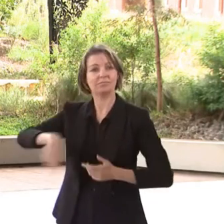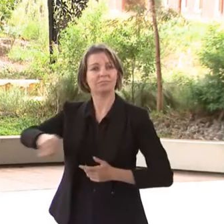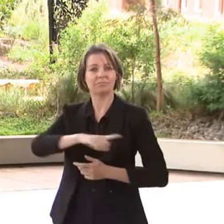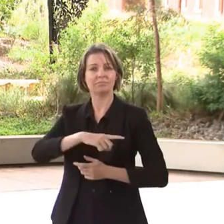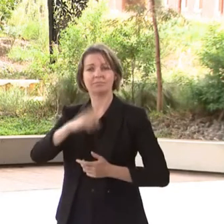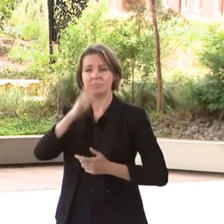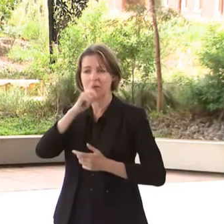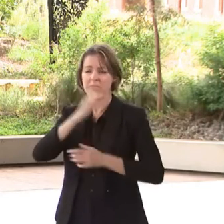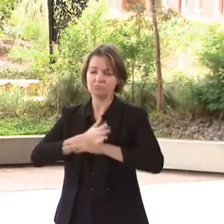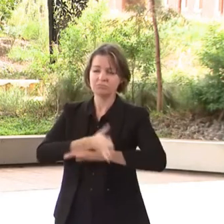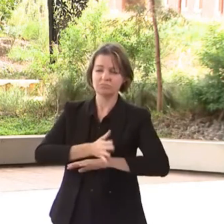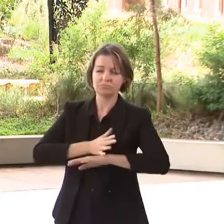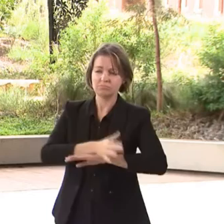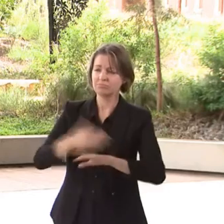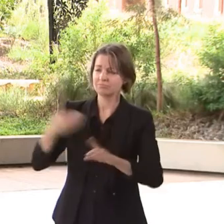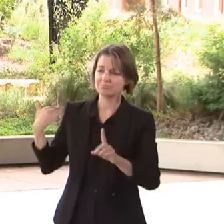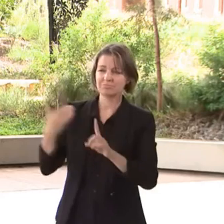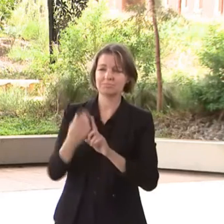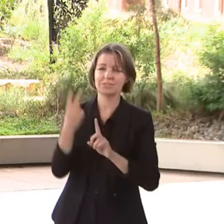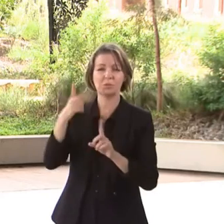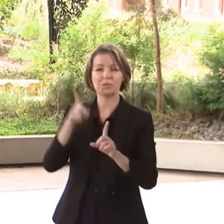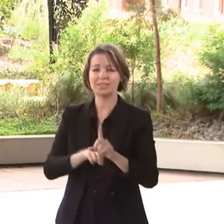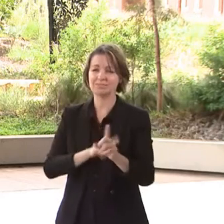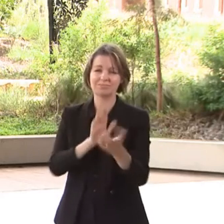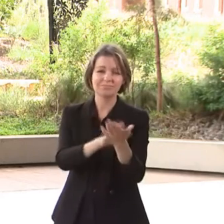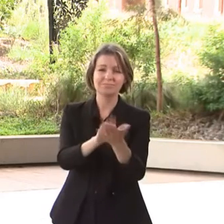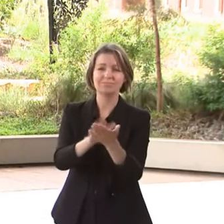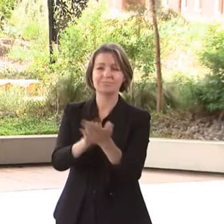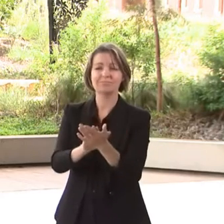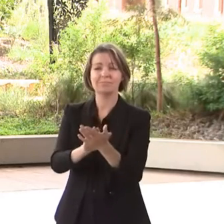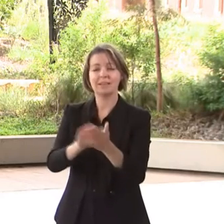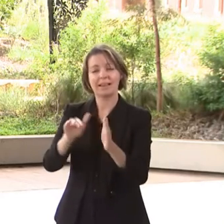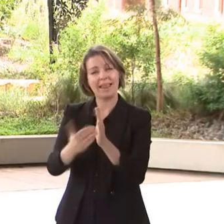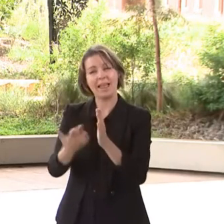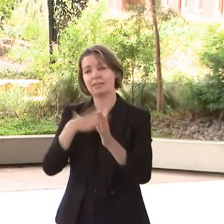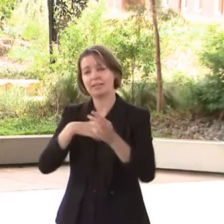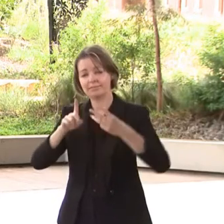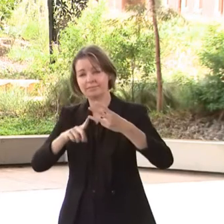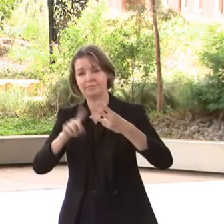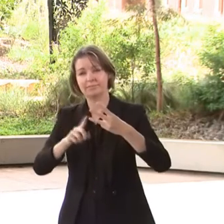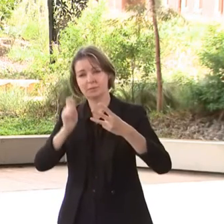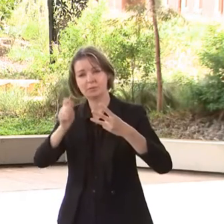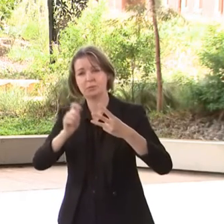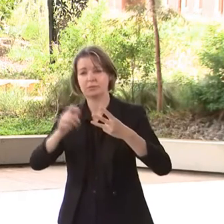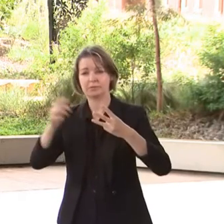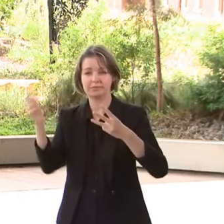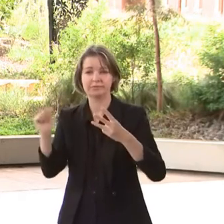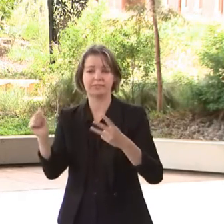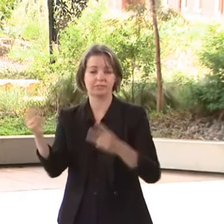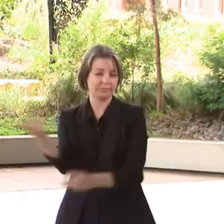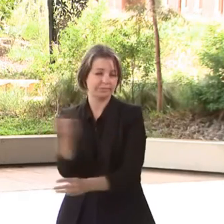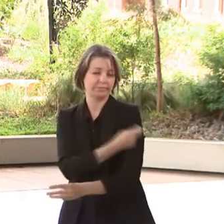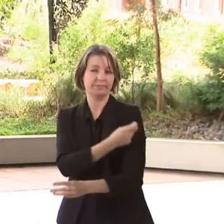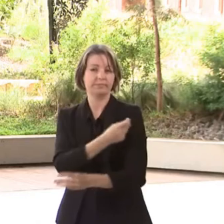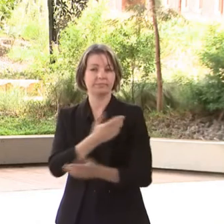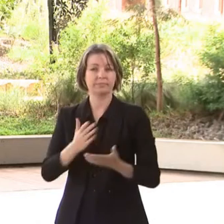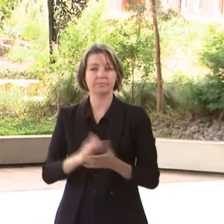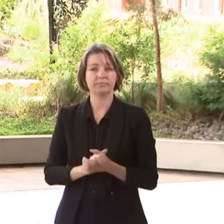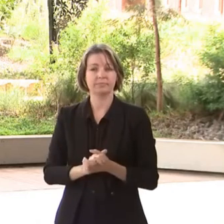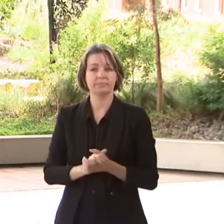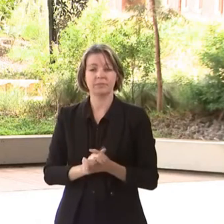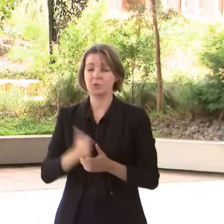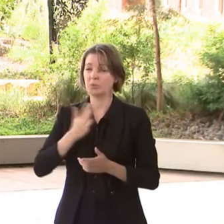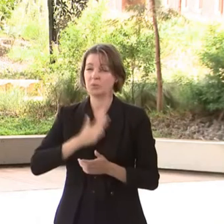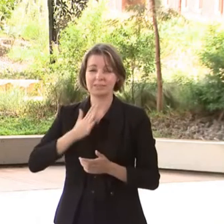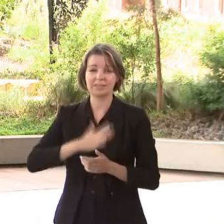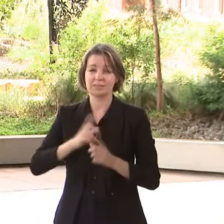effort for the last 2 years in extraordinary numbers. We need to get the boosters done as quickly as possible. It's a call to arms, literally. This